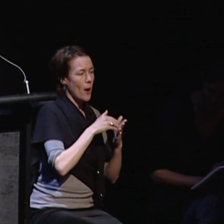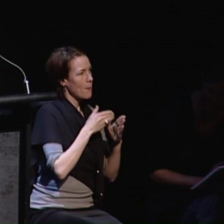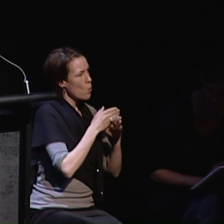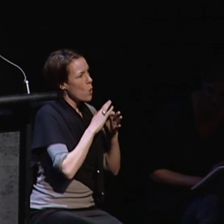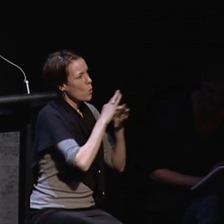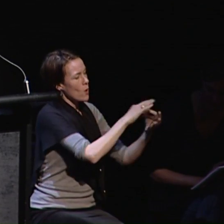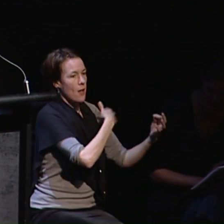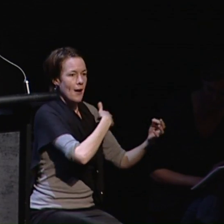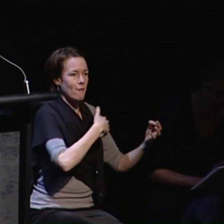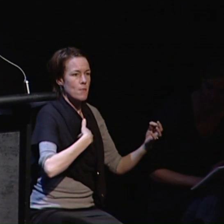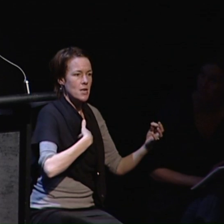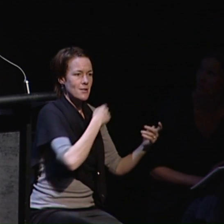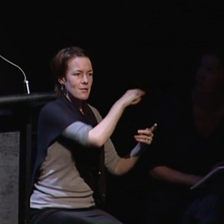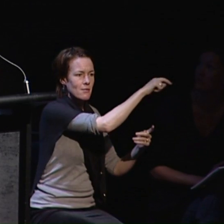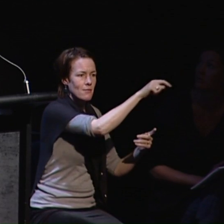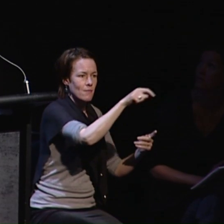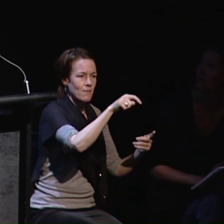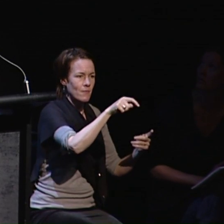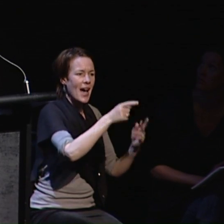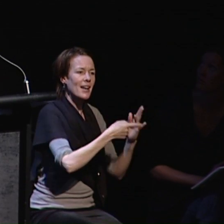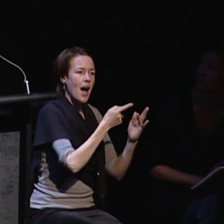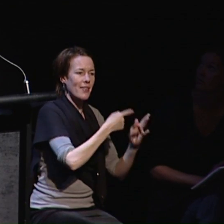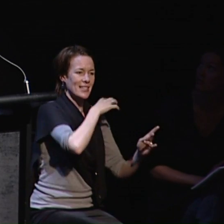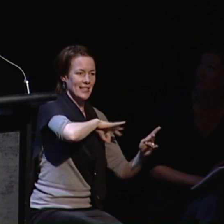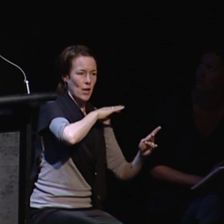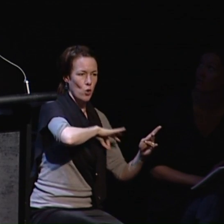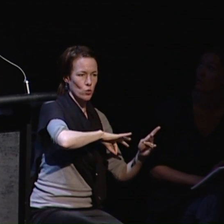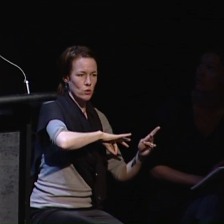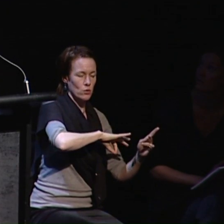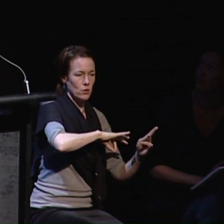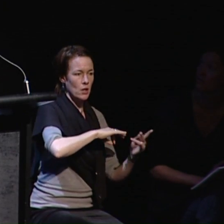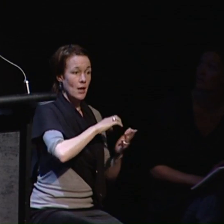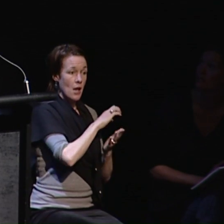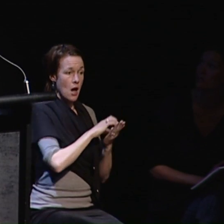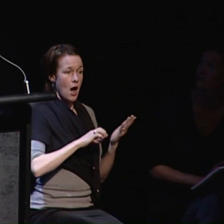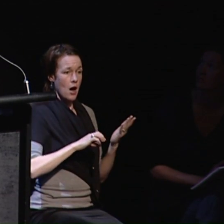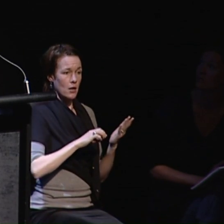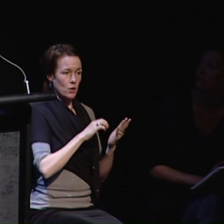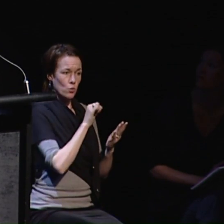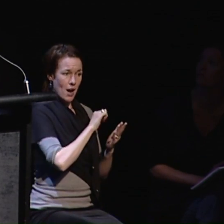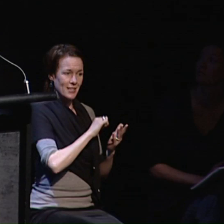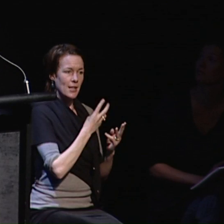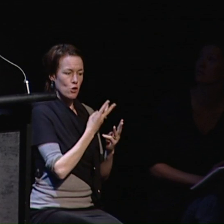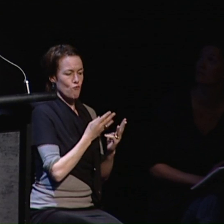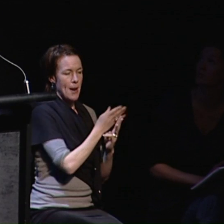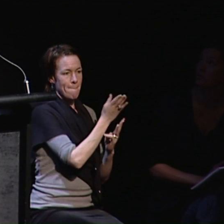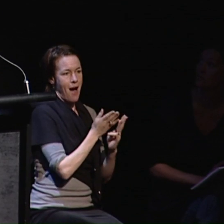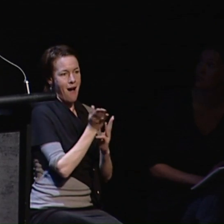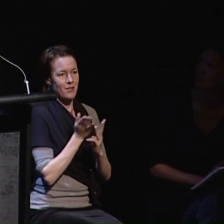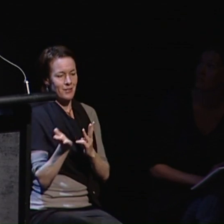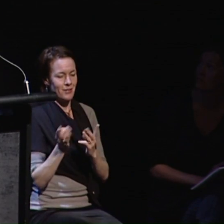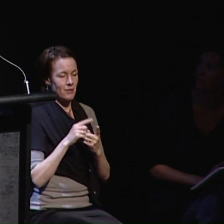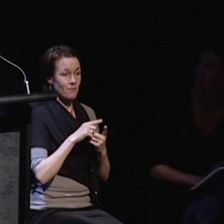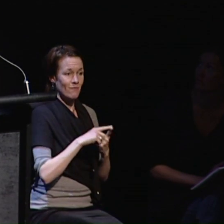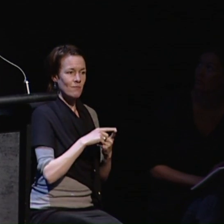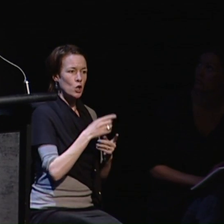other stakeholders. There are 3 parts to Article 19. The first is about